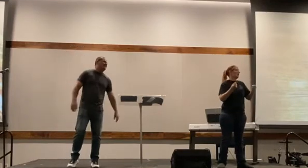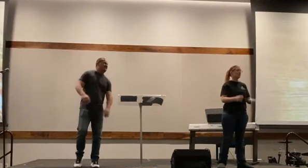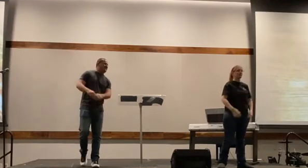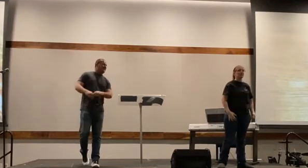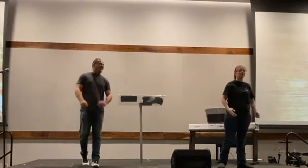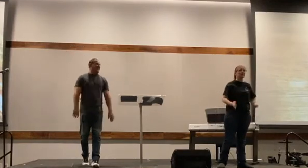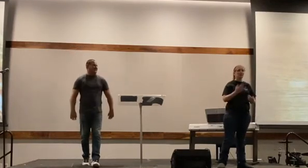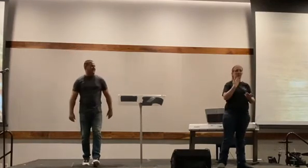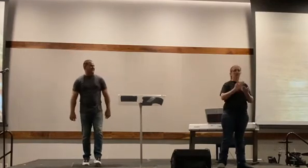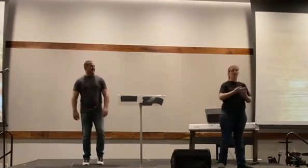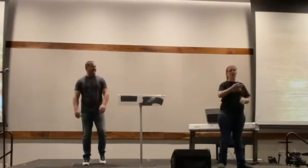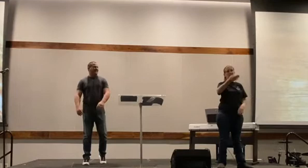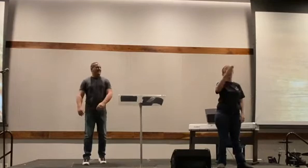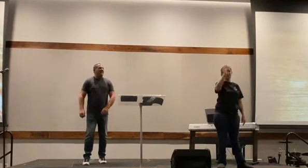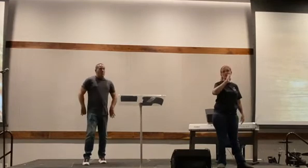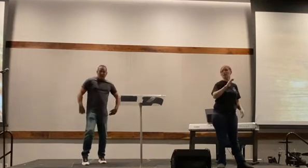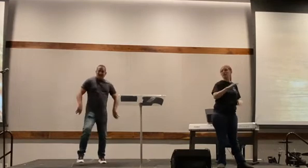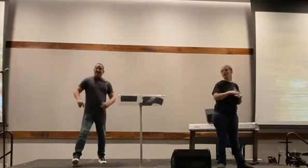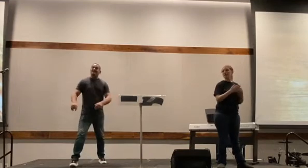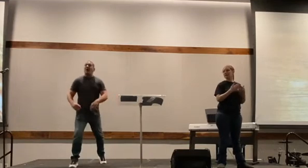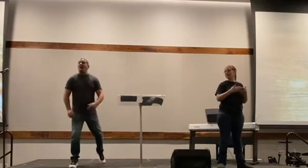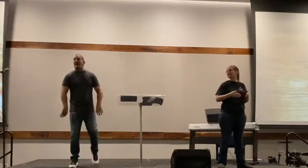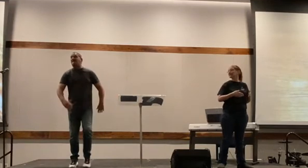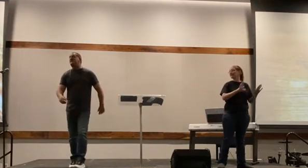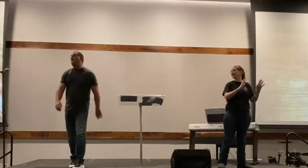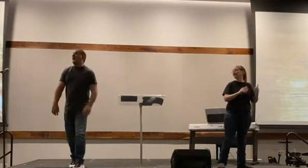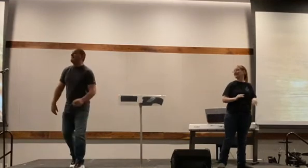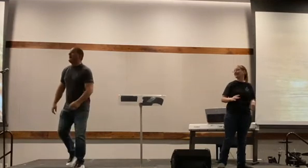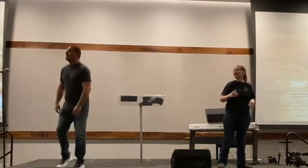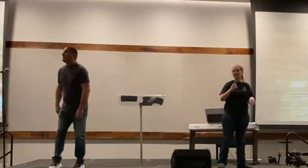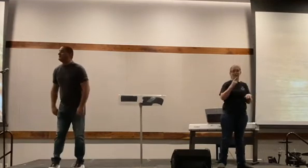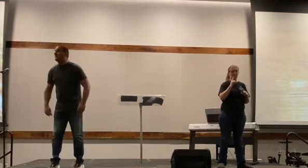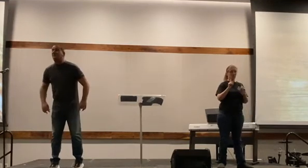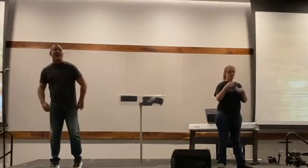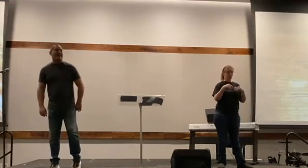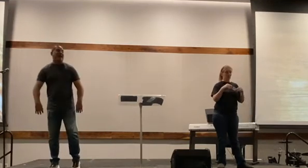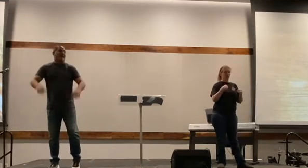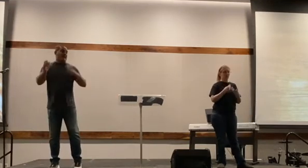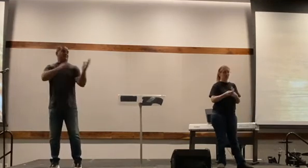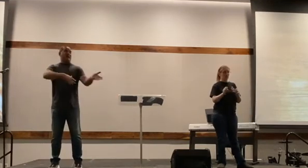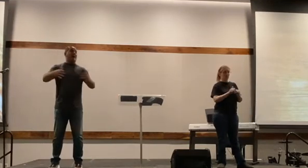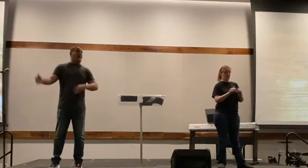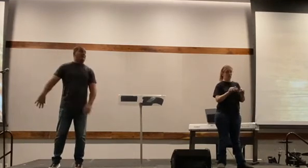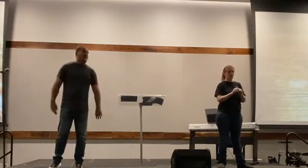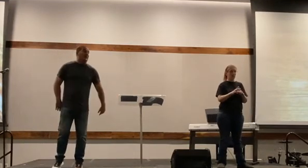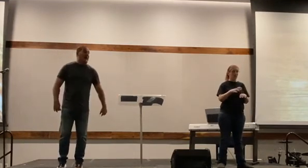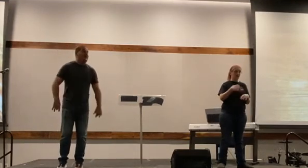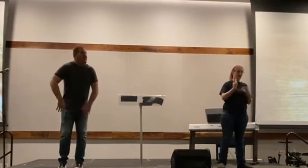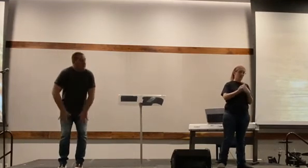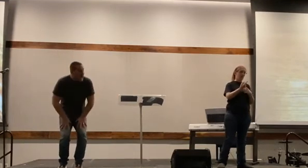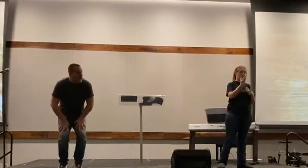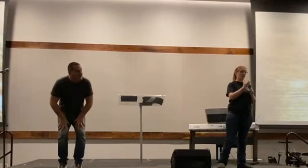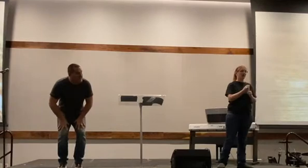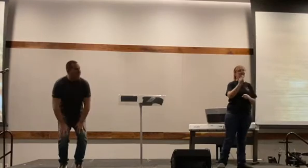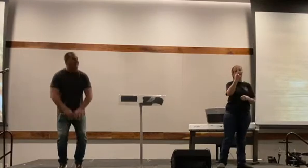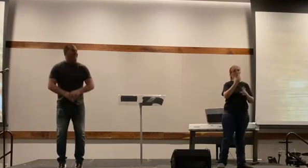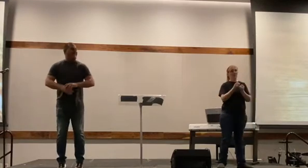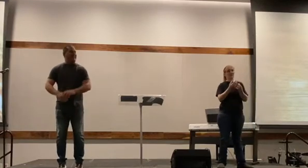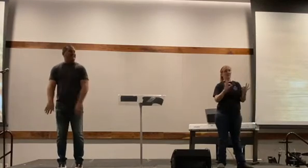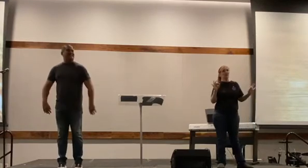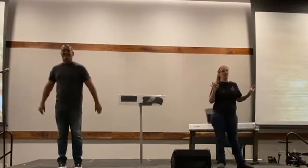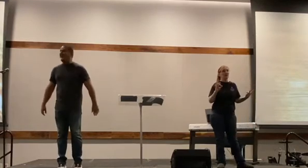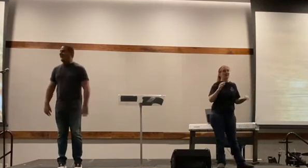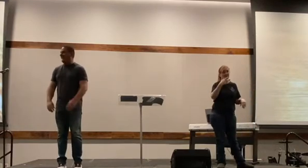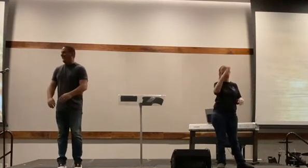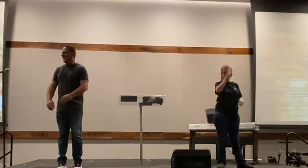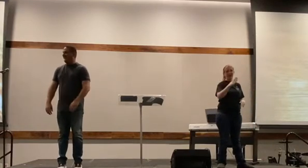on Easy Street. Went to the store. Thought I was going to buy a pair of shoes. Come to find out, it was buy one, get one off. God is good on